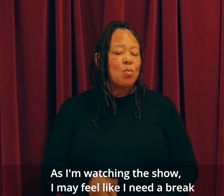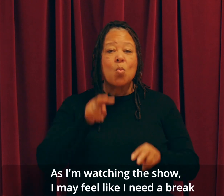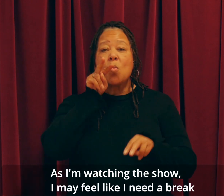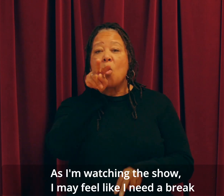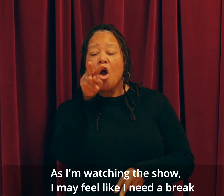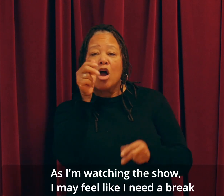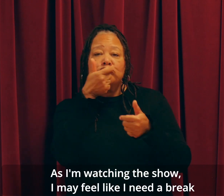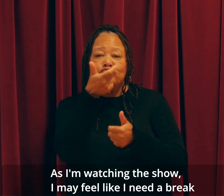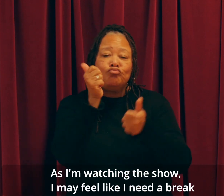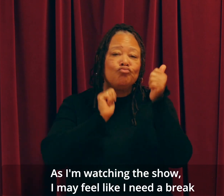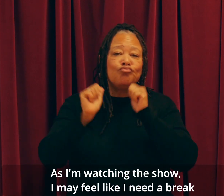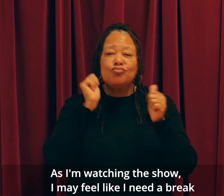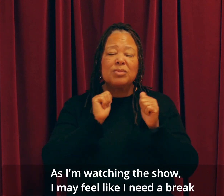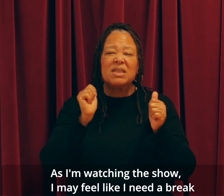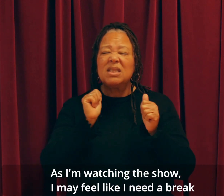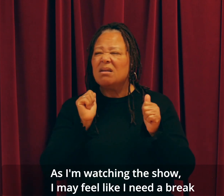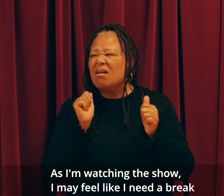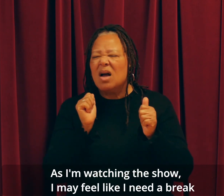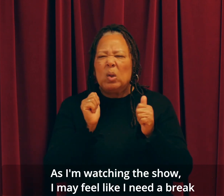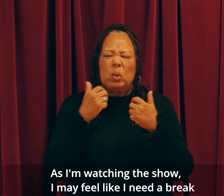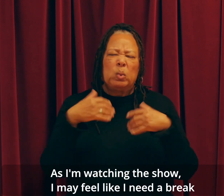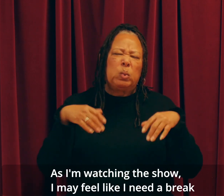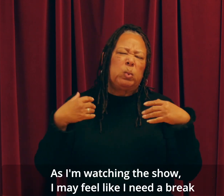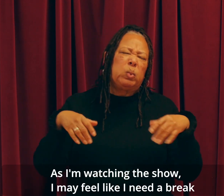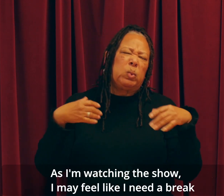As I'm watching the show, I may feel like I need a break,